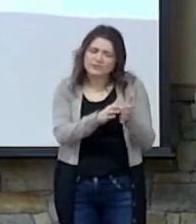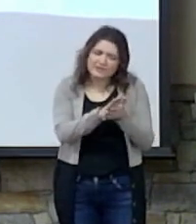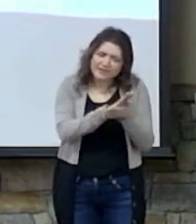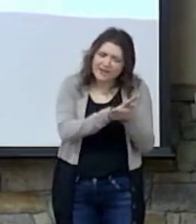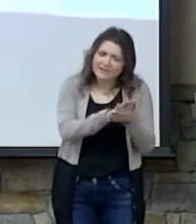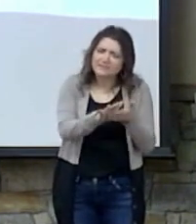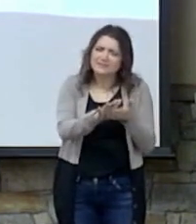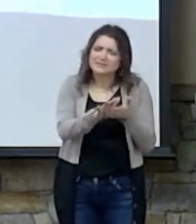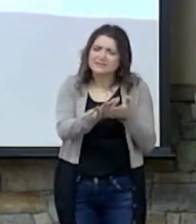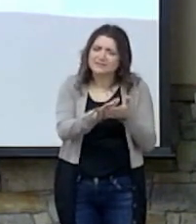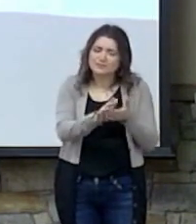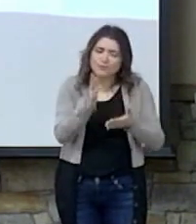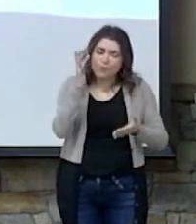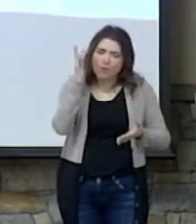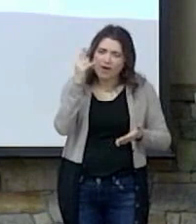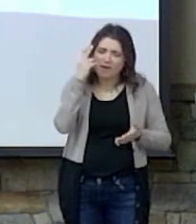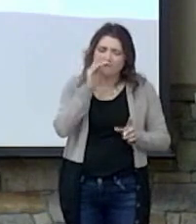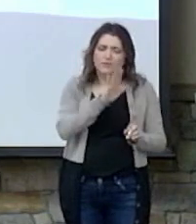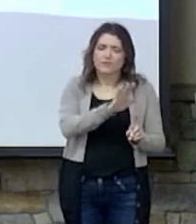for the sake of your father Jonathan.